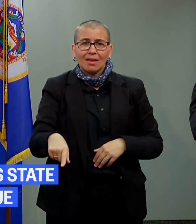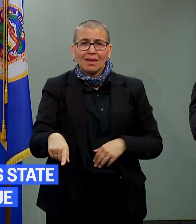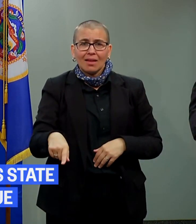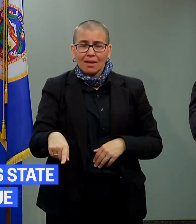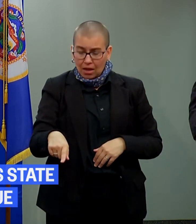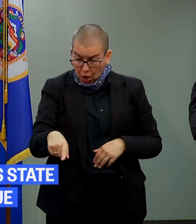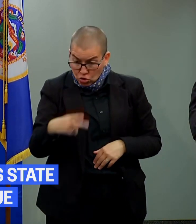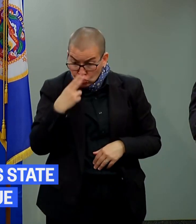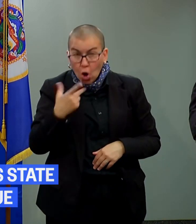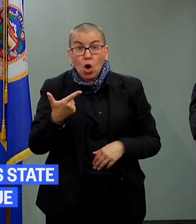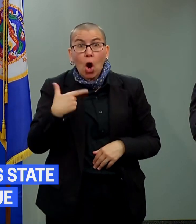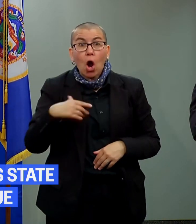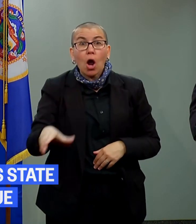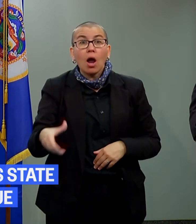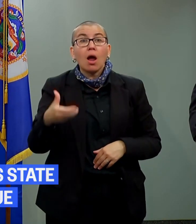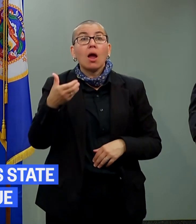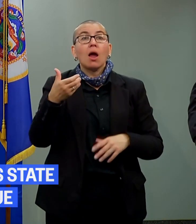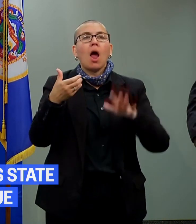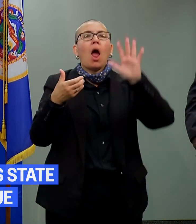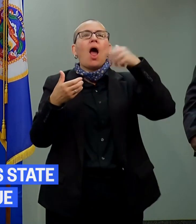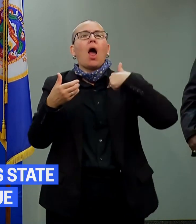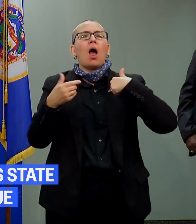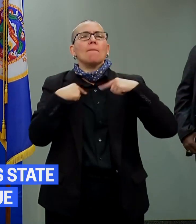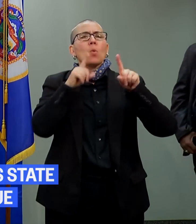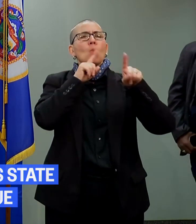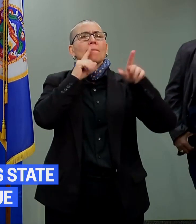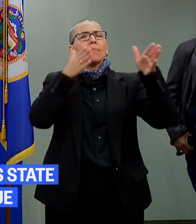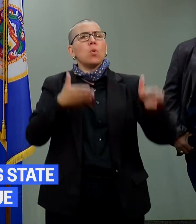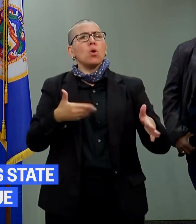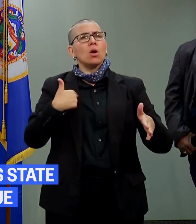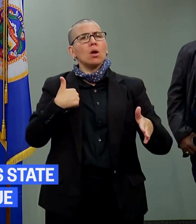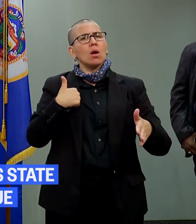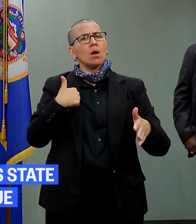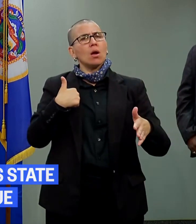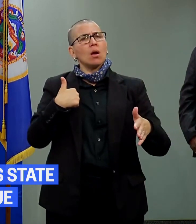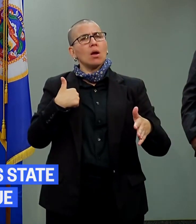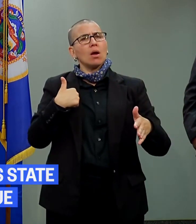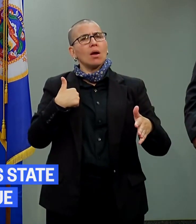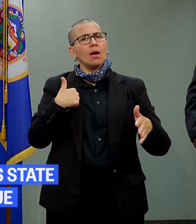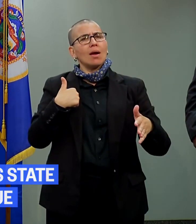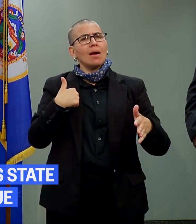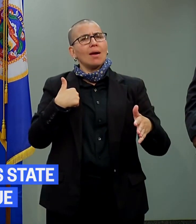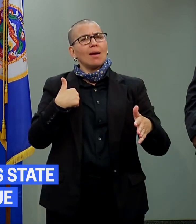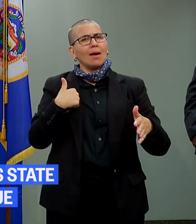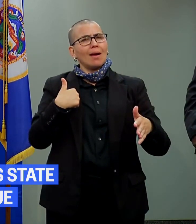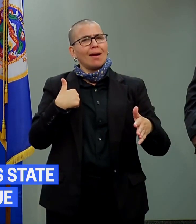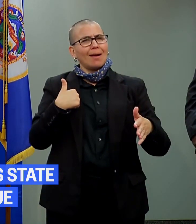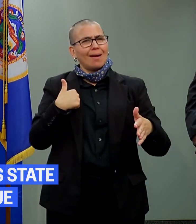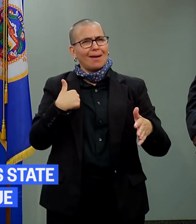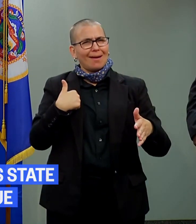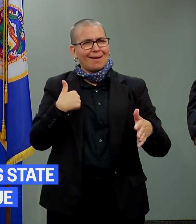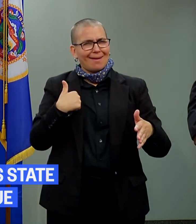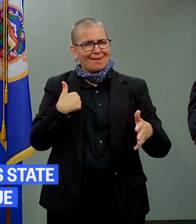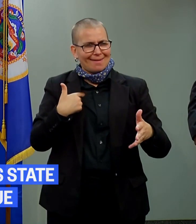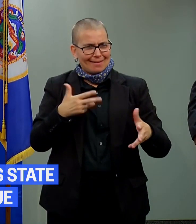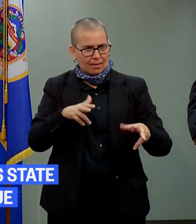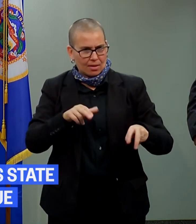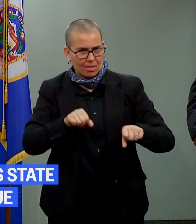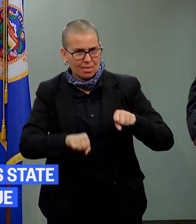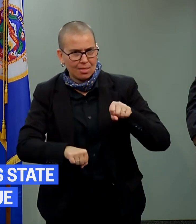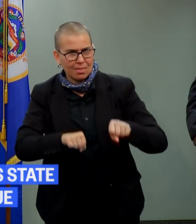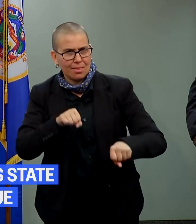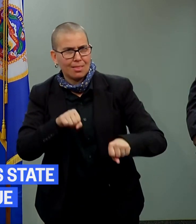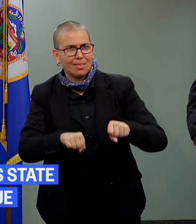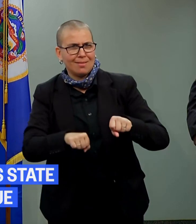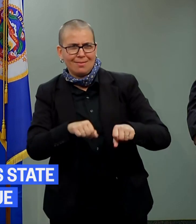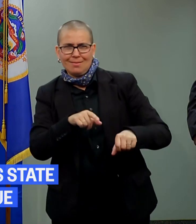confusion of all this. But I think what's really important to note on this is, and the after action and the looking at this, those